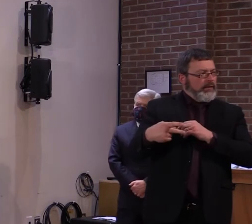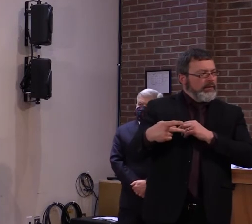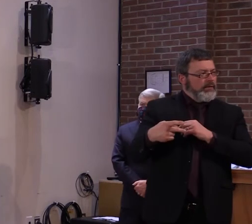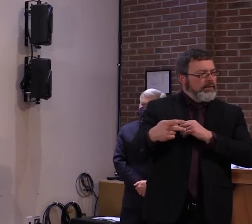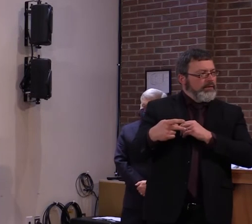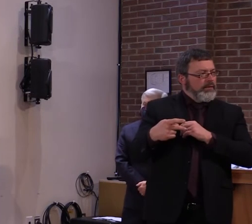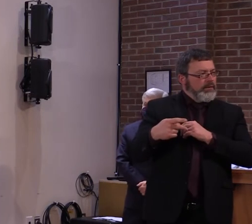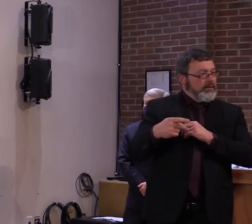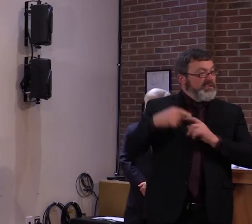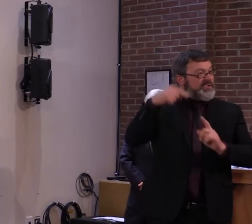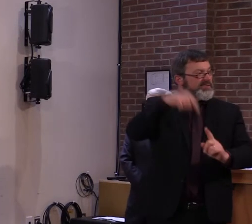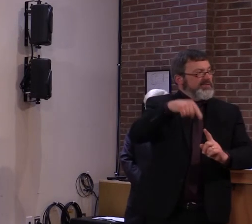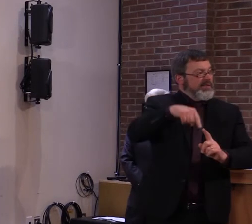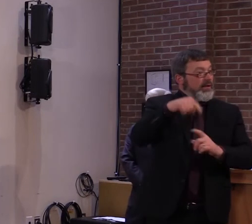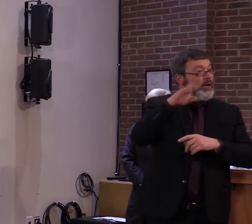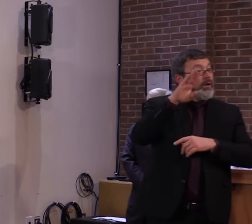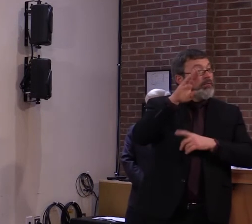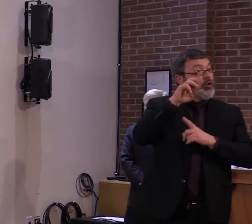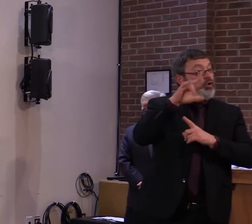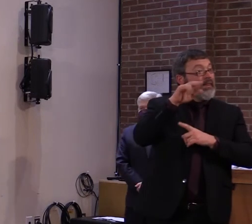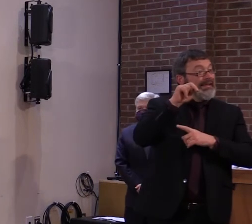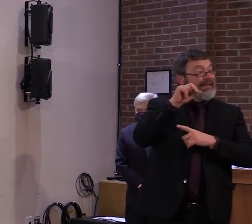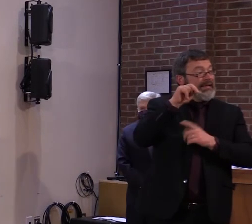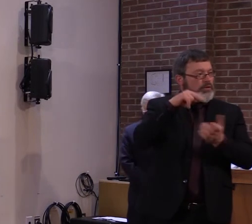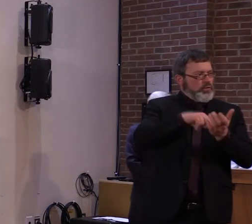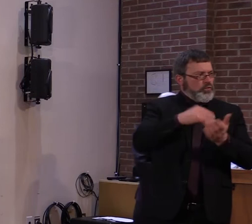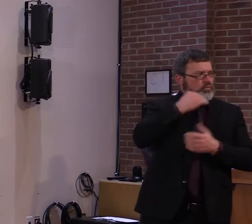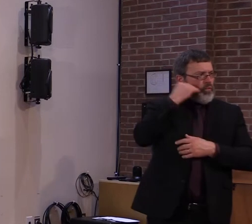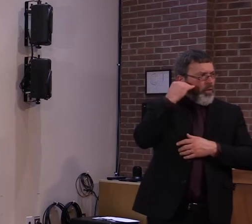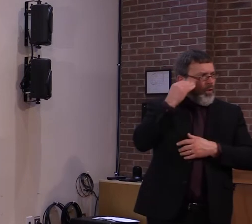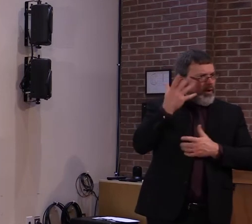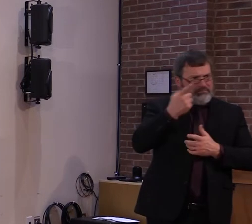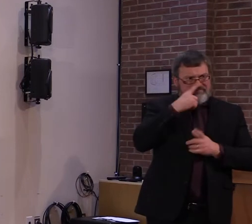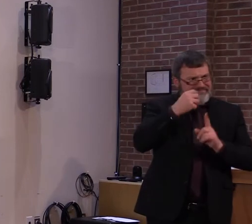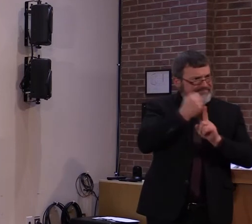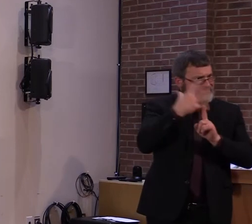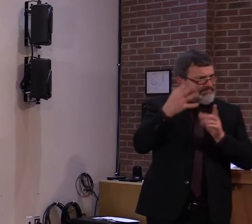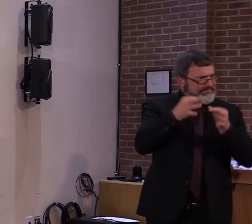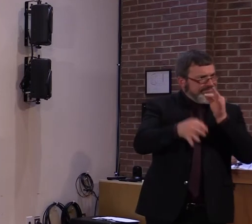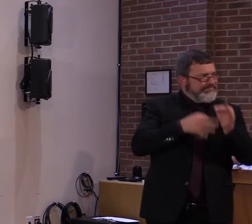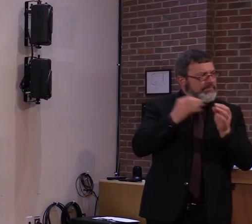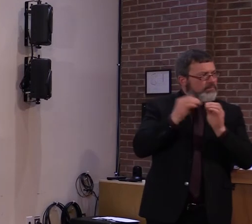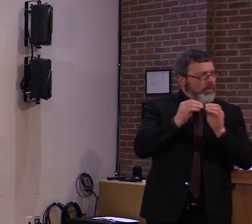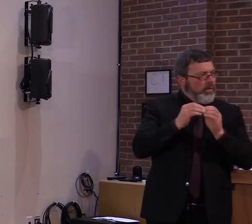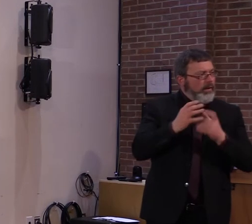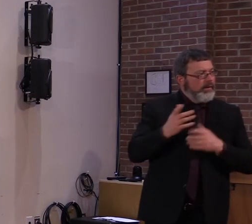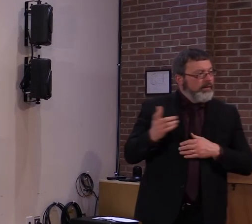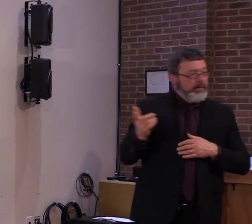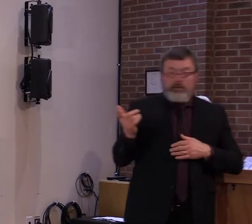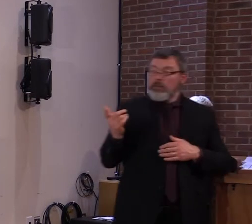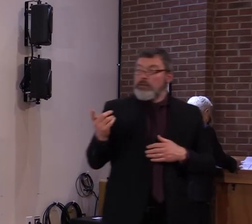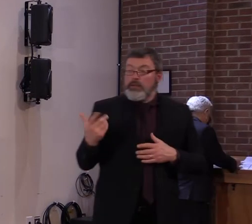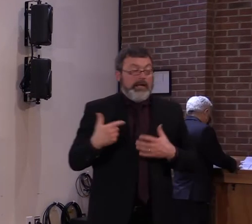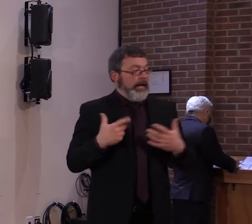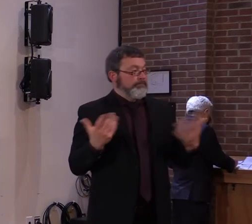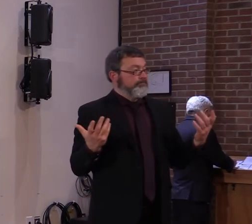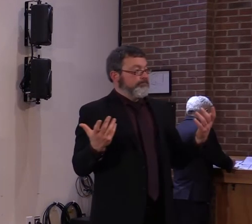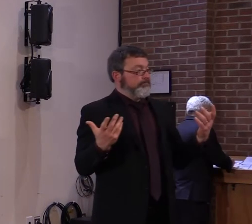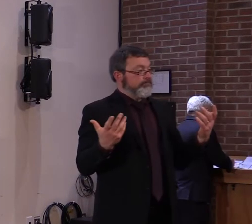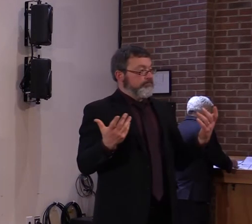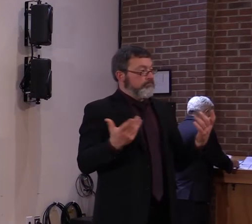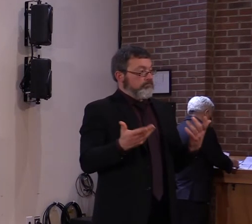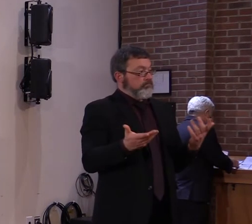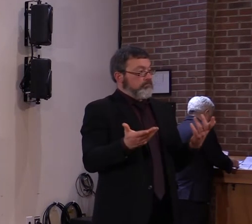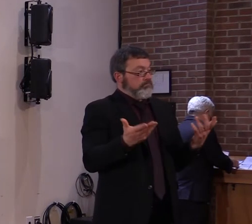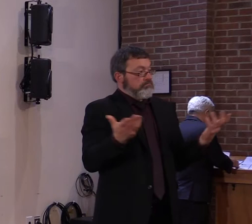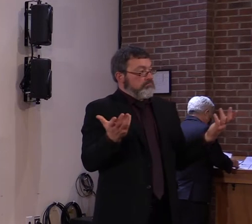That's exactly what I could share, what you said. There's not much else to say beyond that. Obviously, a situation